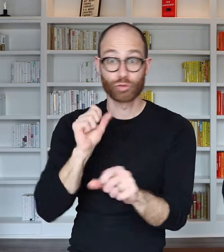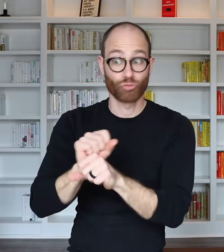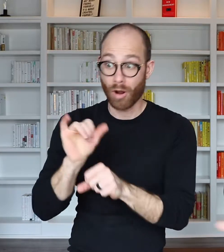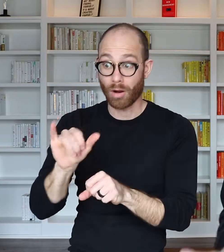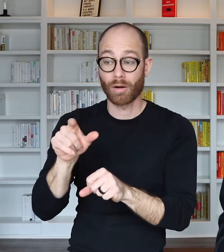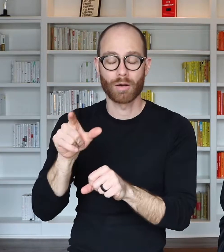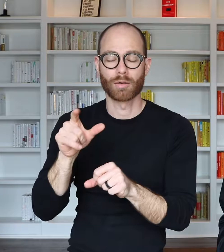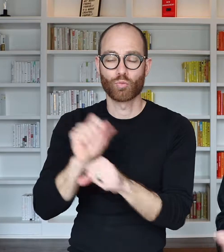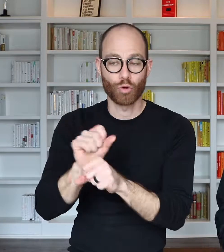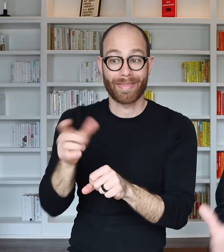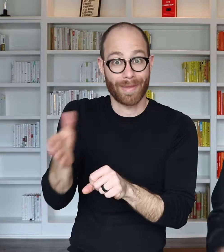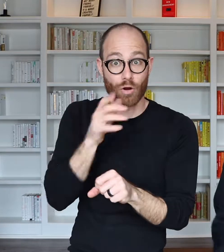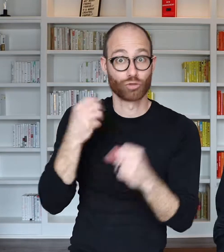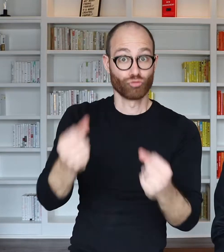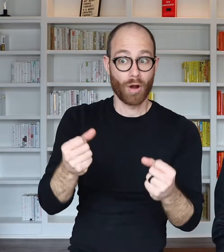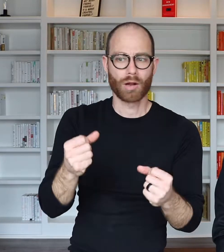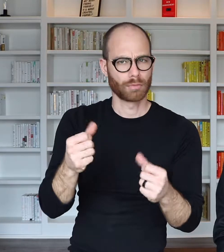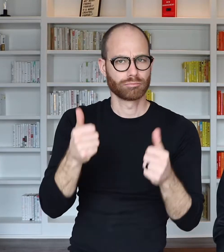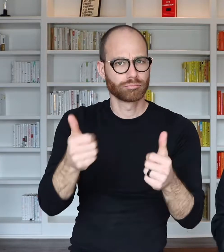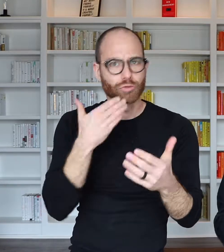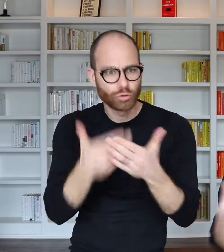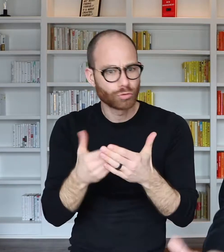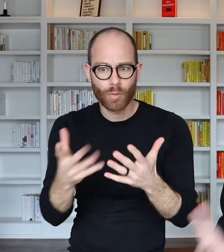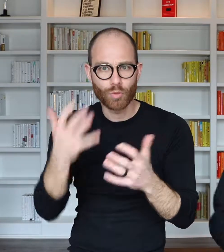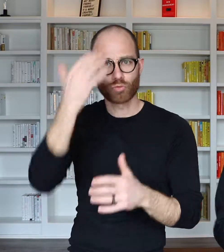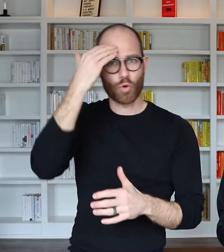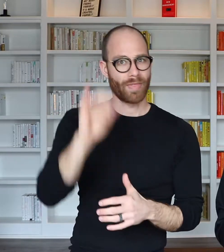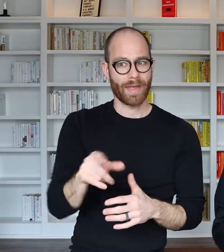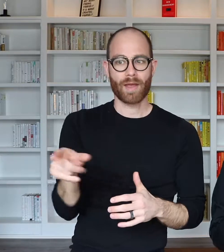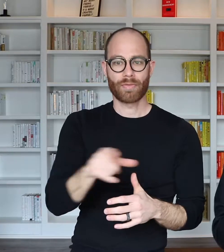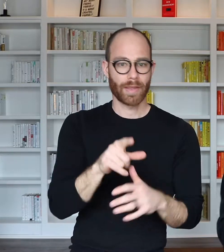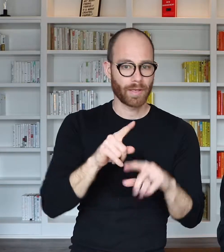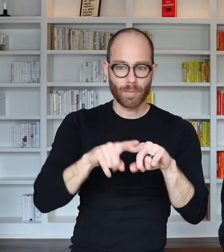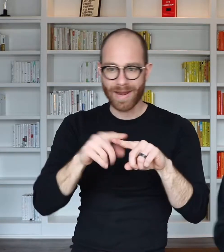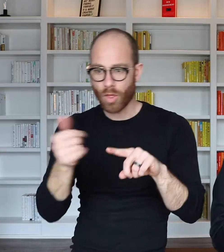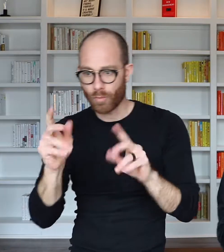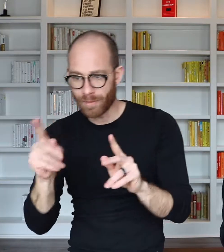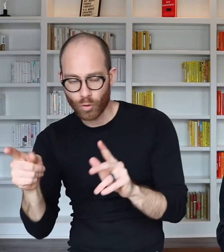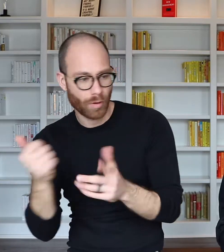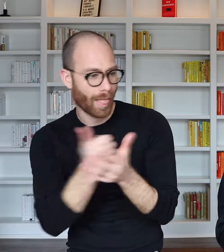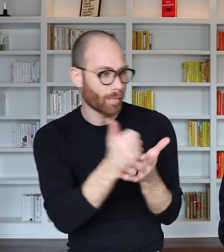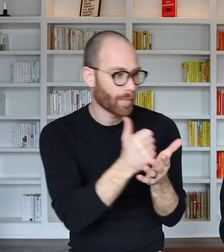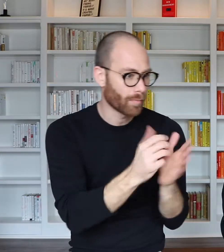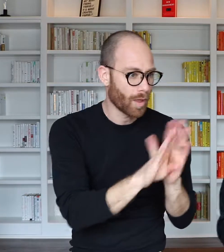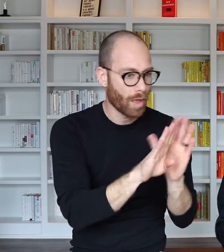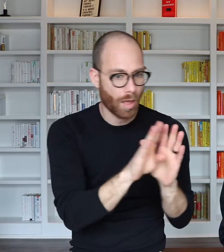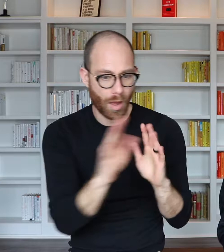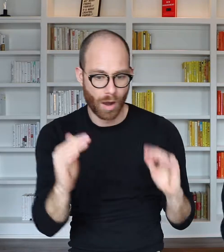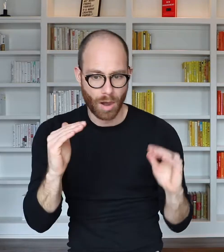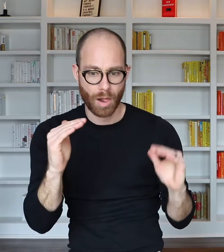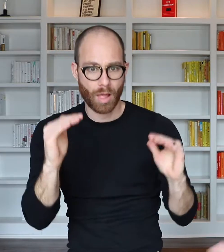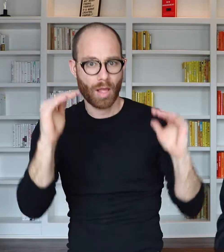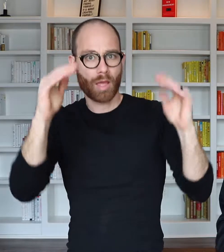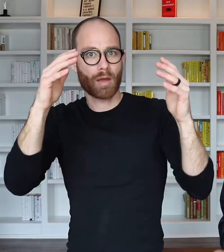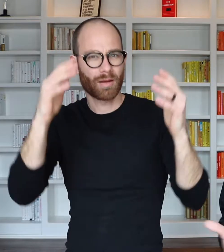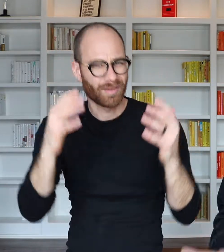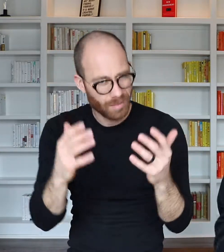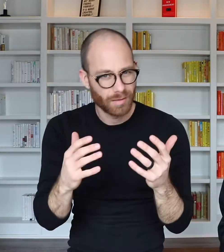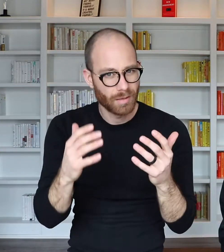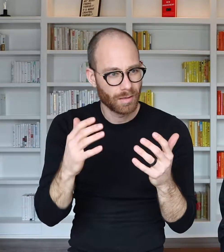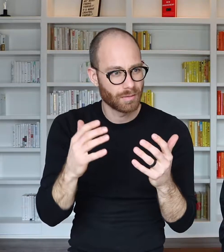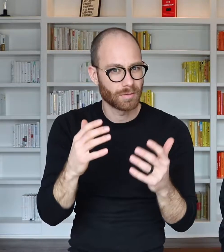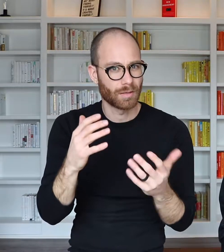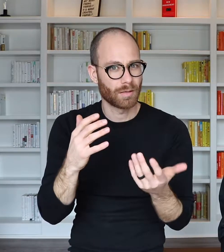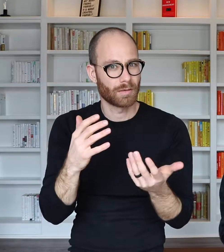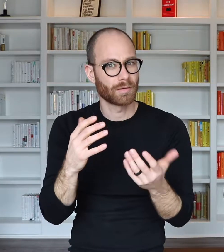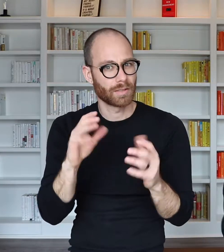area, that's good. That's what they want to know, because they can rely on other people to help grow you and improve in your weakness. And they know that it's not a deal